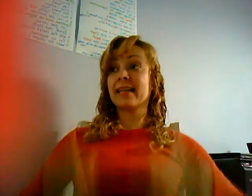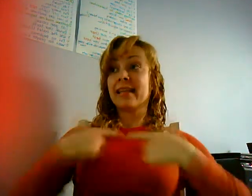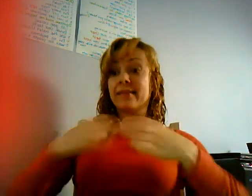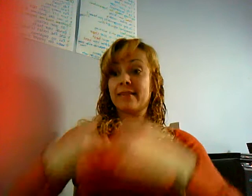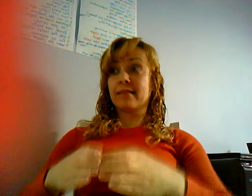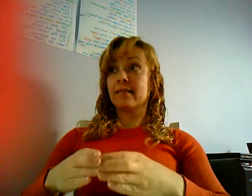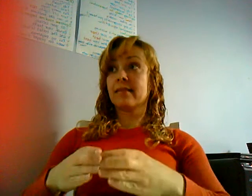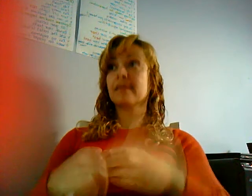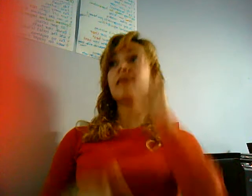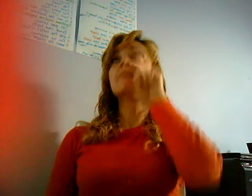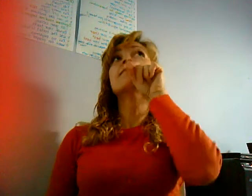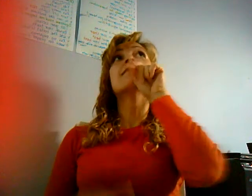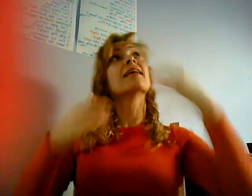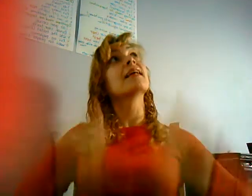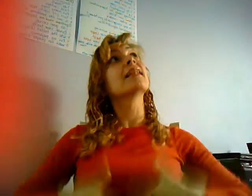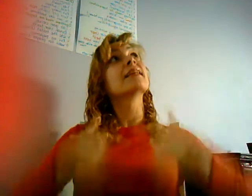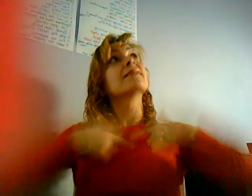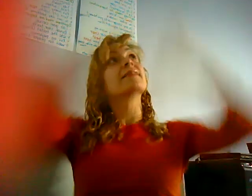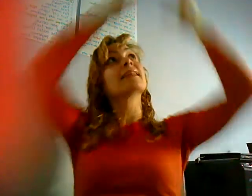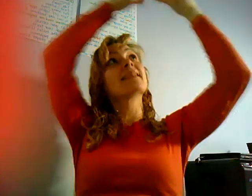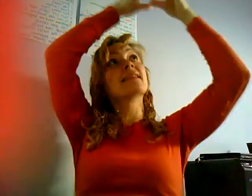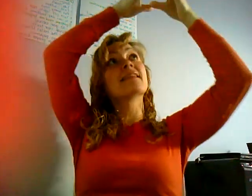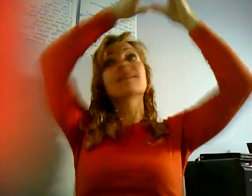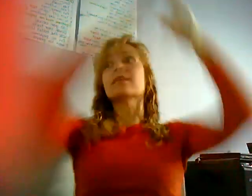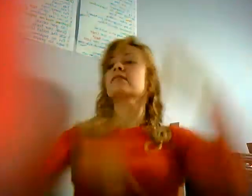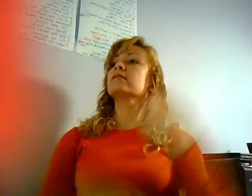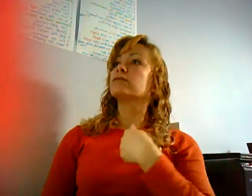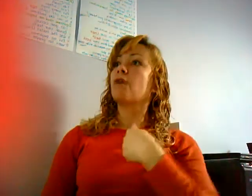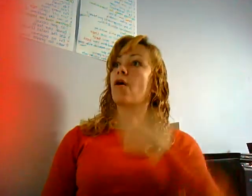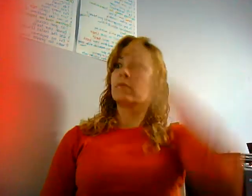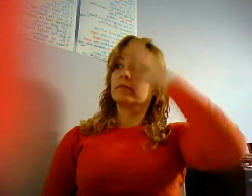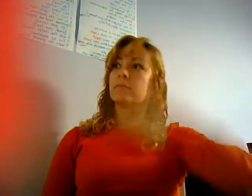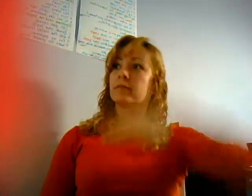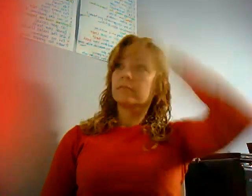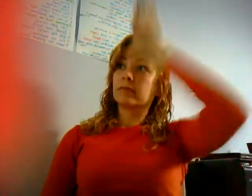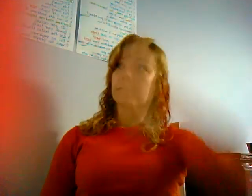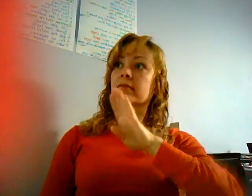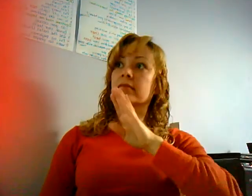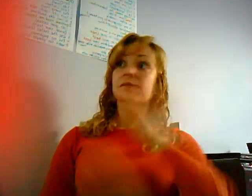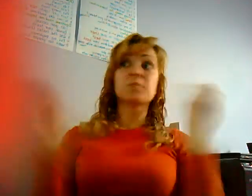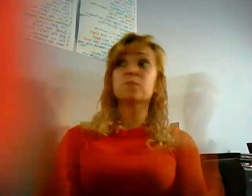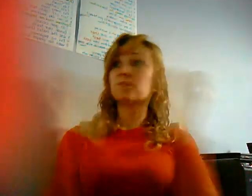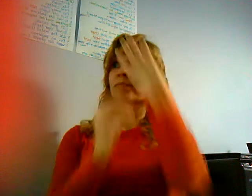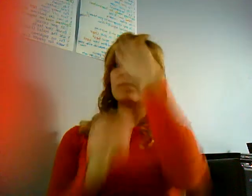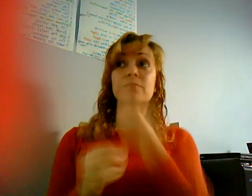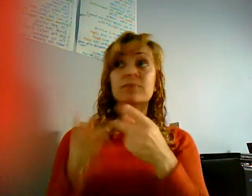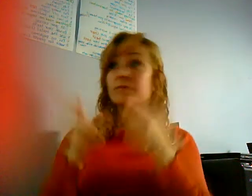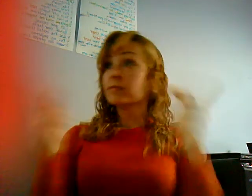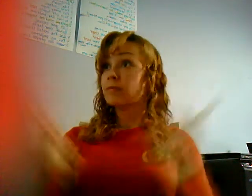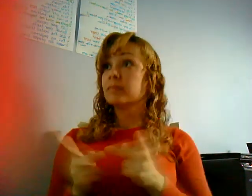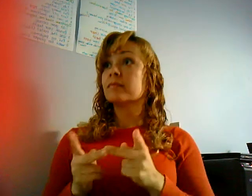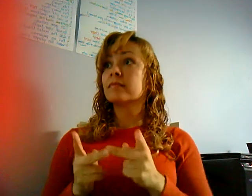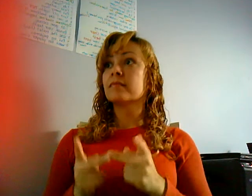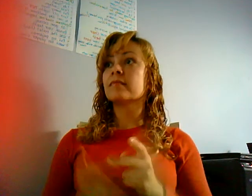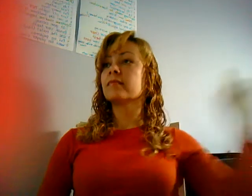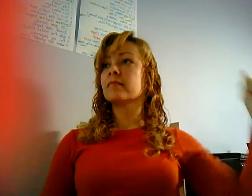"Foxes have holes, birds of the air have nests, but the Son of God has no place to